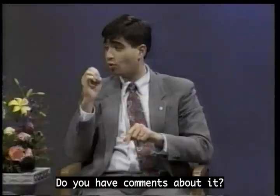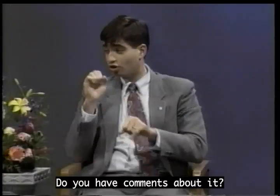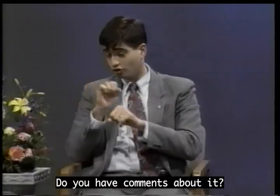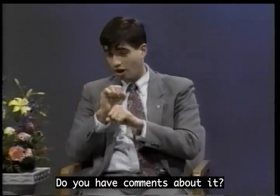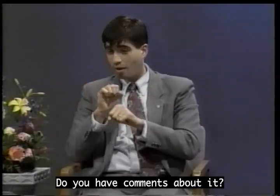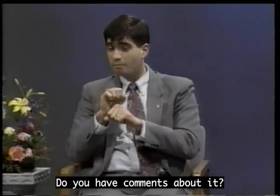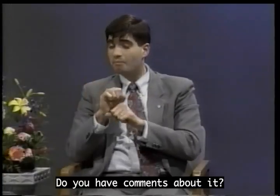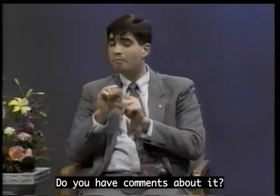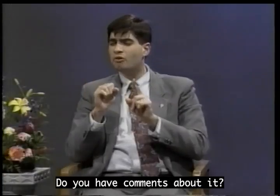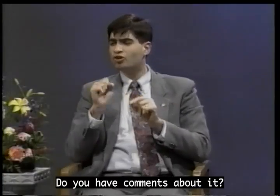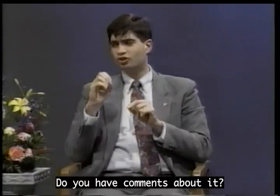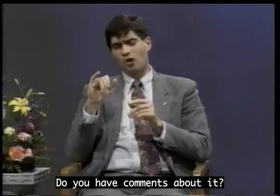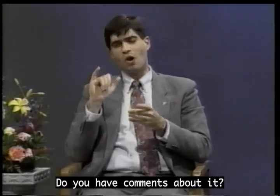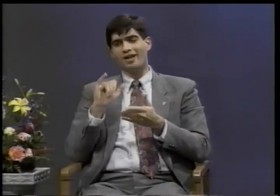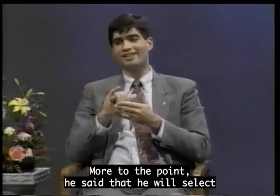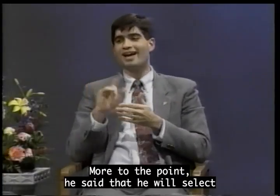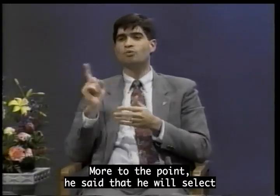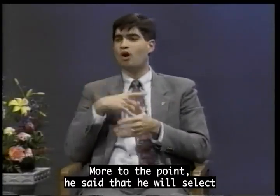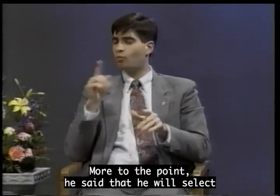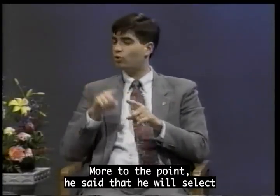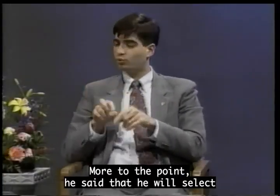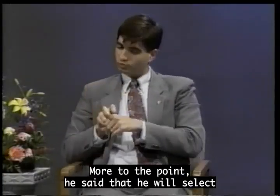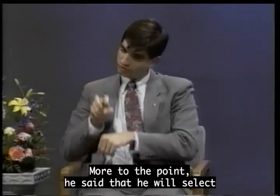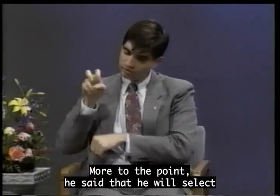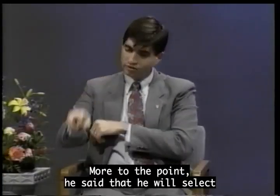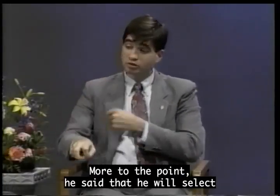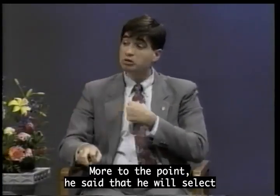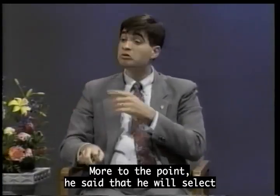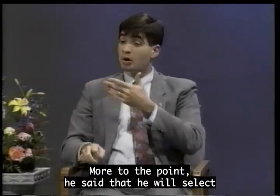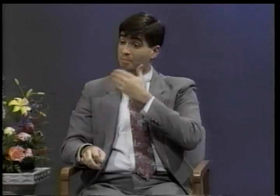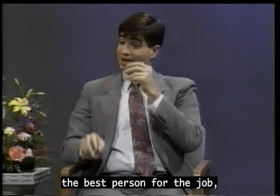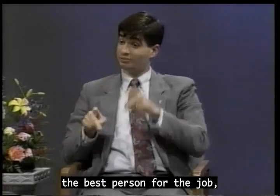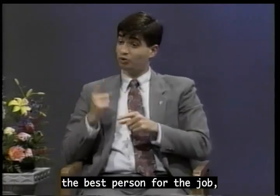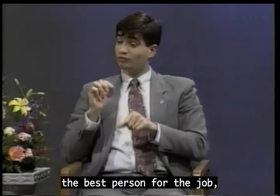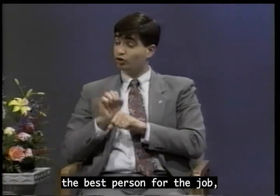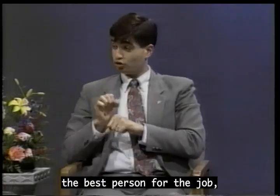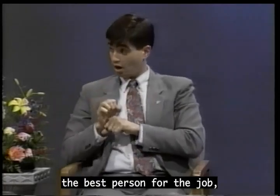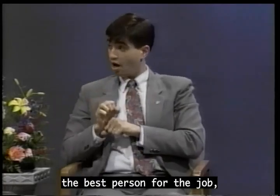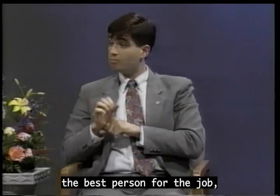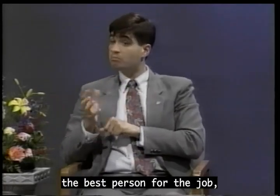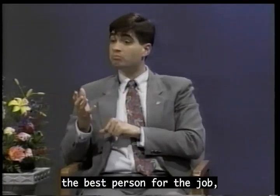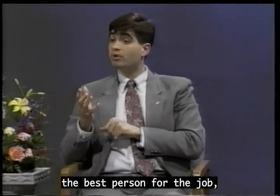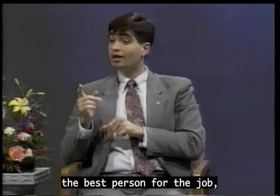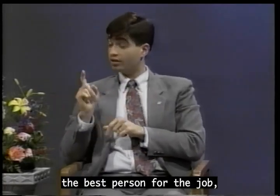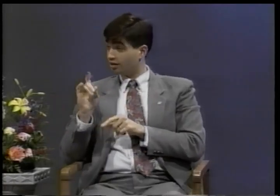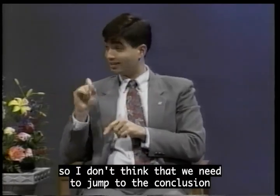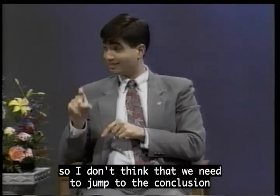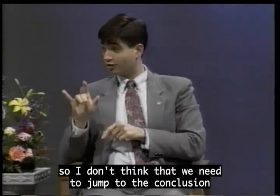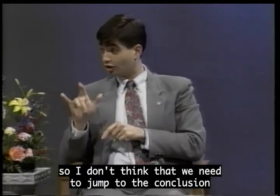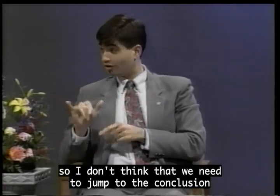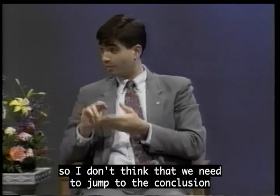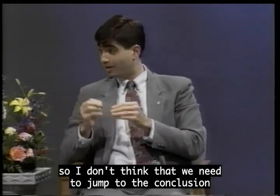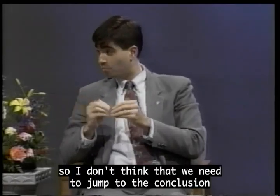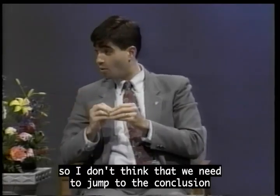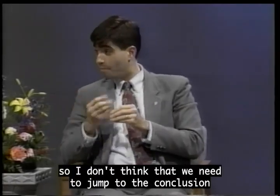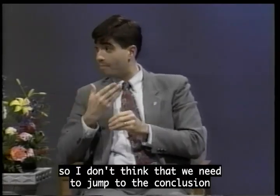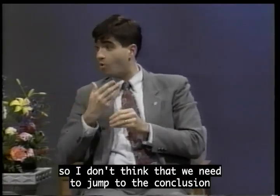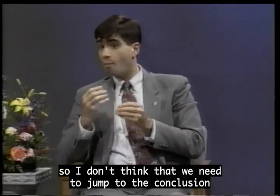he said that he will select the best person for the job. So I don't think that we need to jump to the conclusion that in order to be best